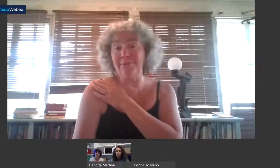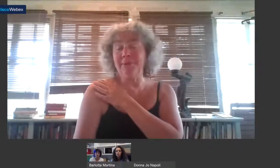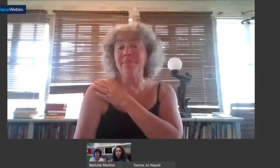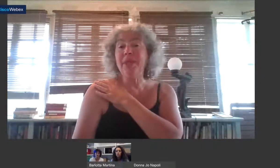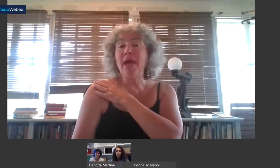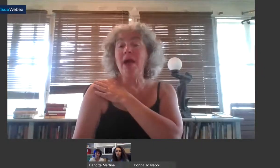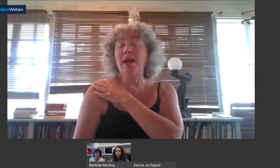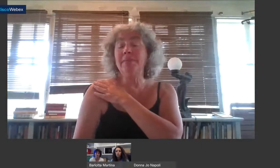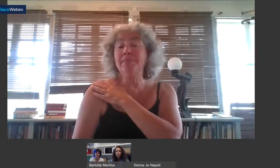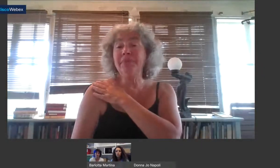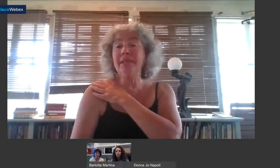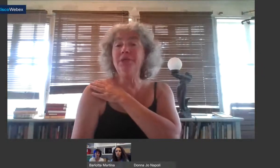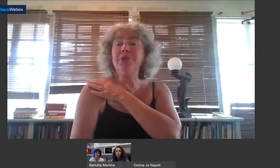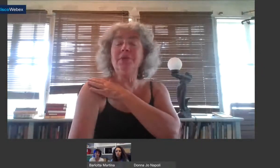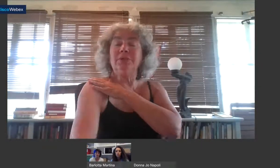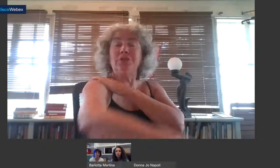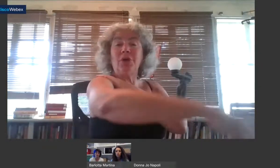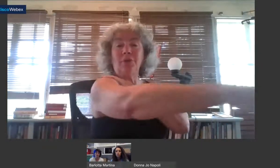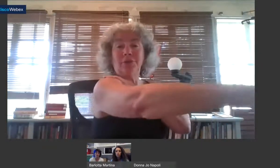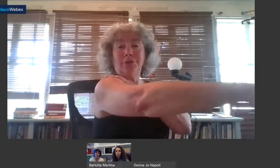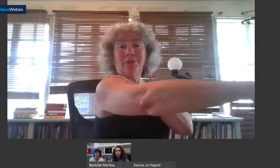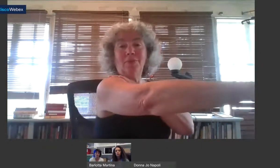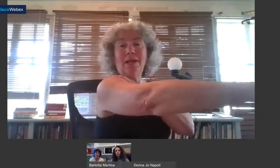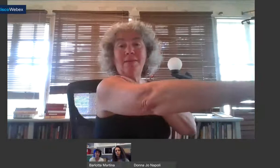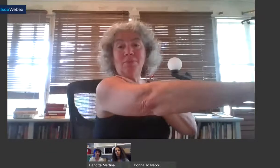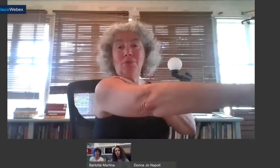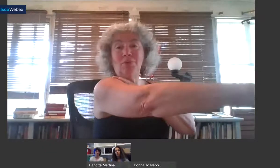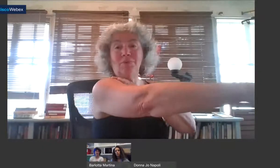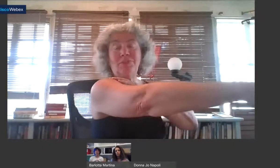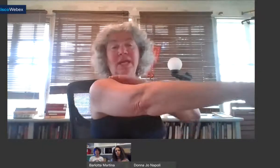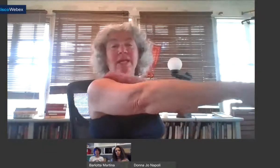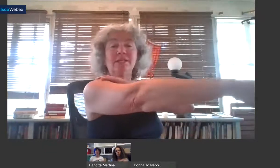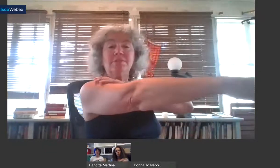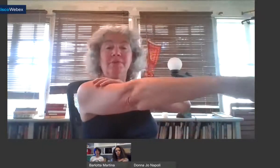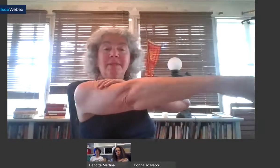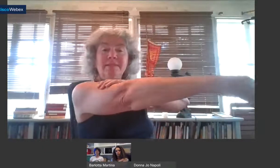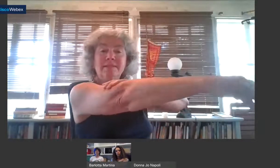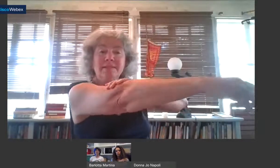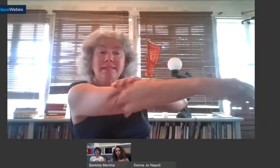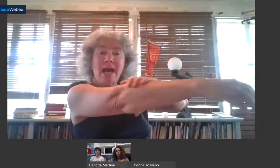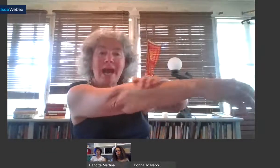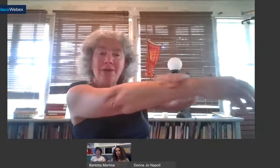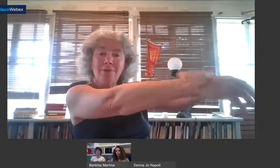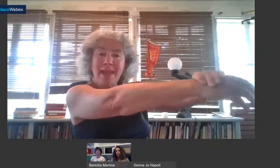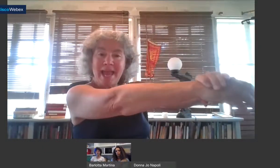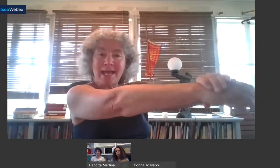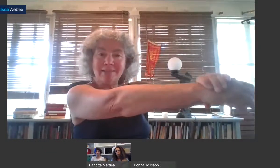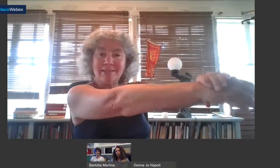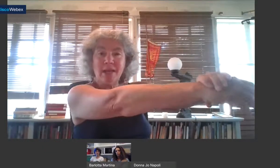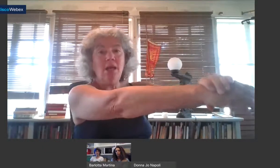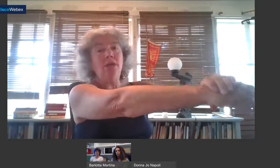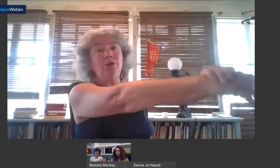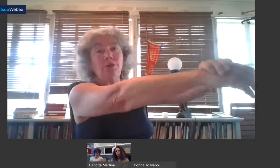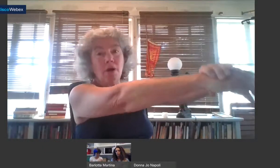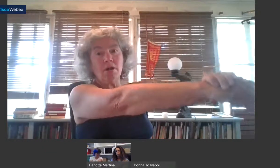effort. Your shoulder, when it moves, is moving this entire mass. Your arm